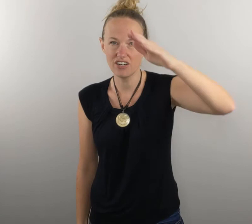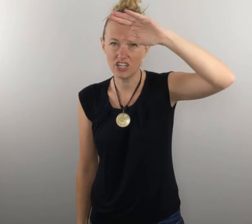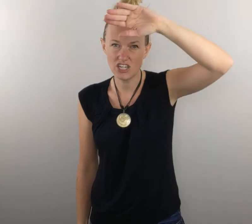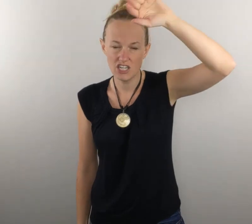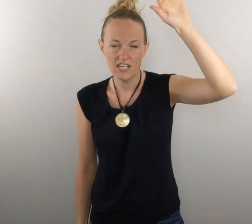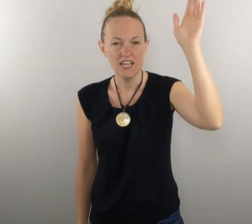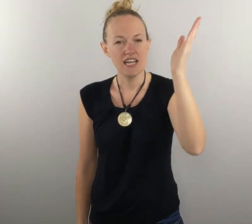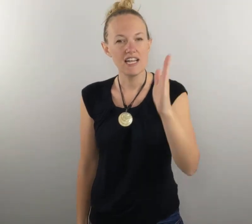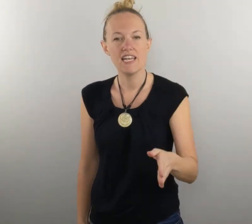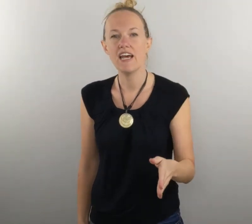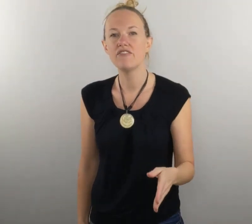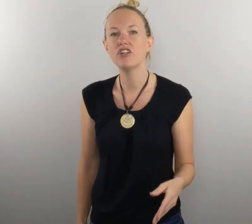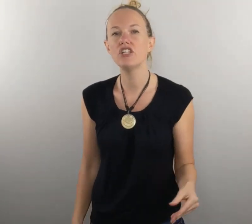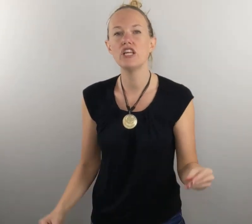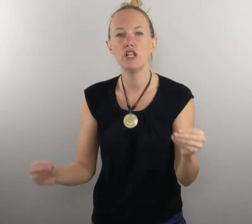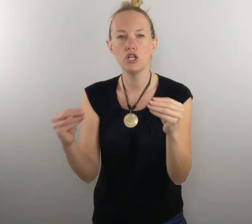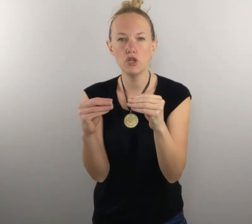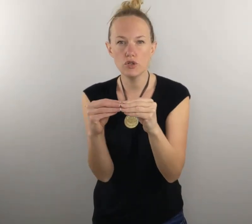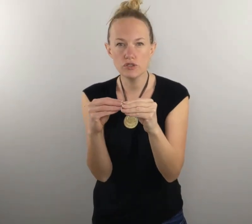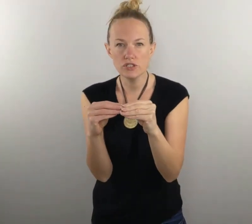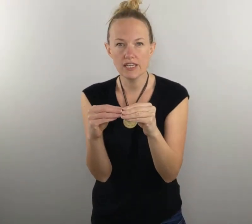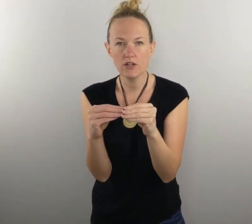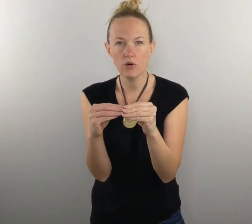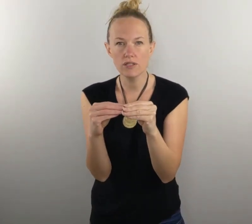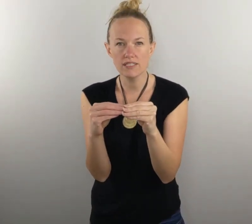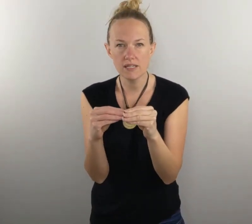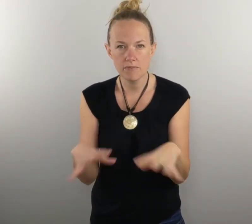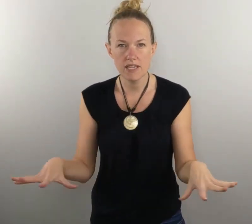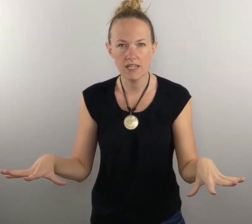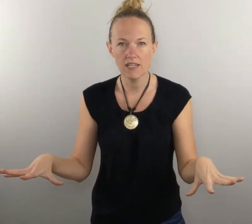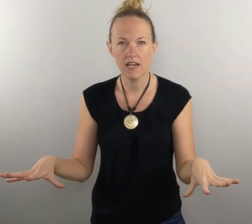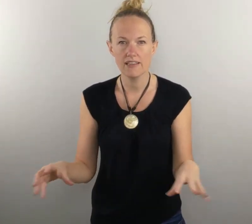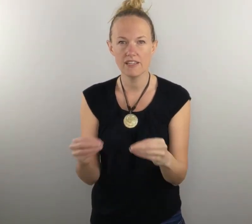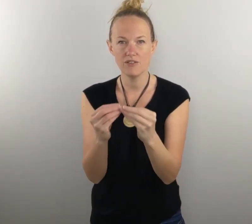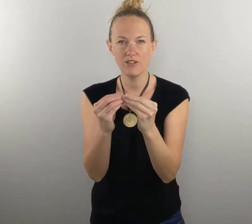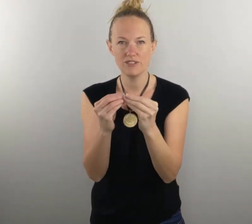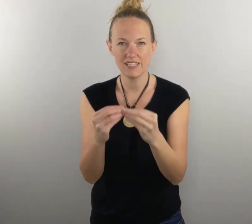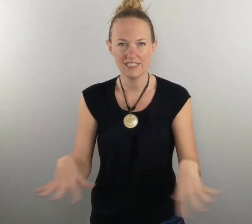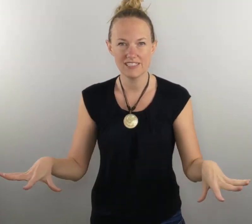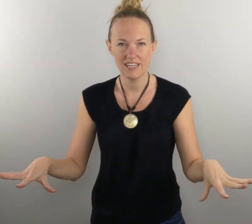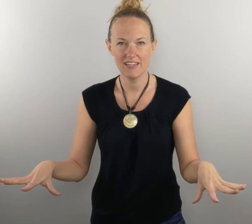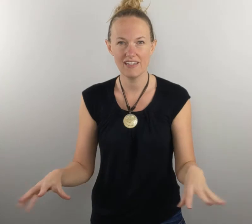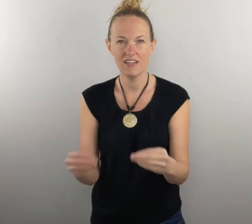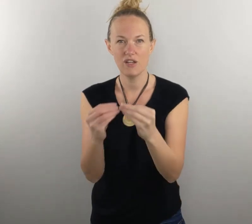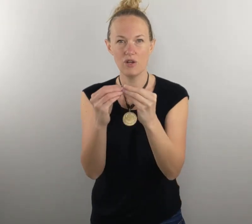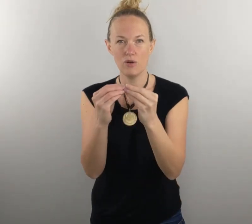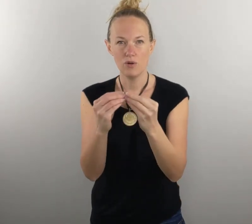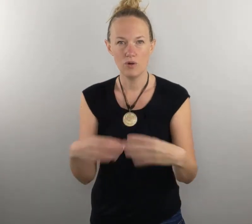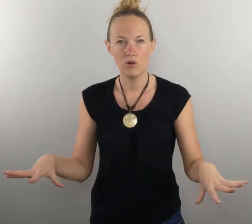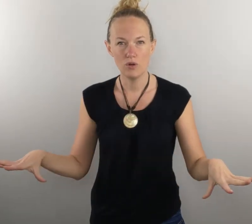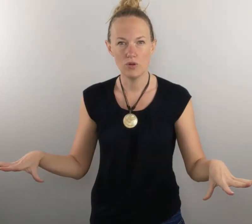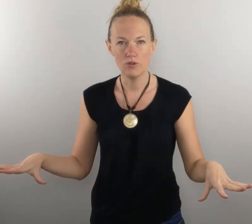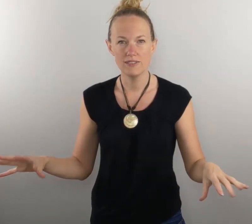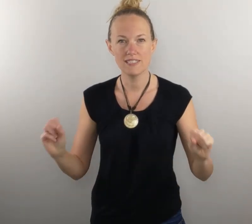never. Never, and then lose, like you're holding something, and then you lose it. Okay. Lose